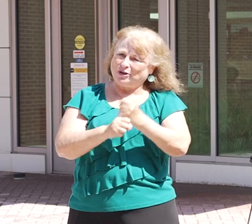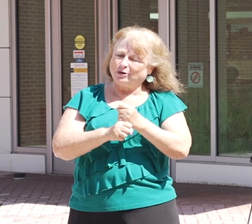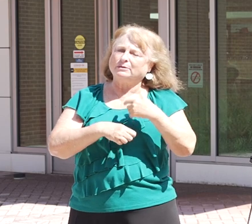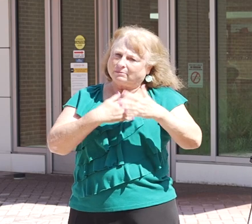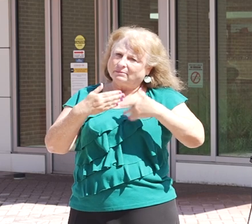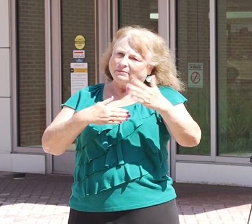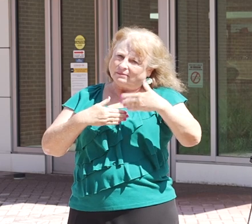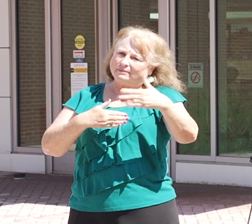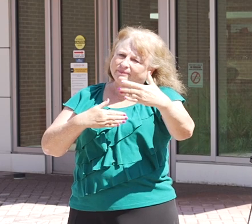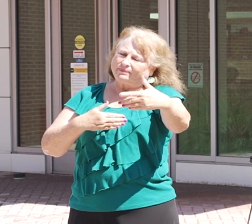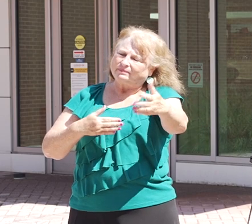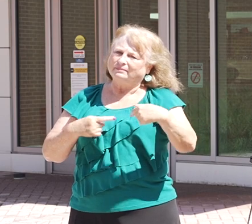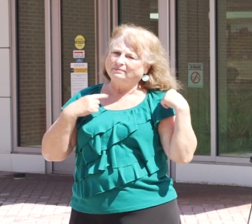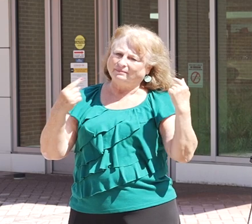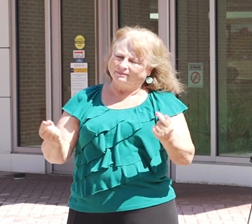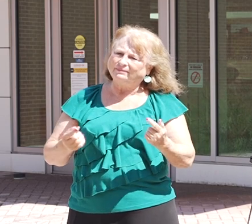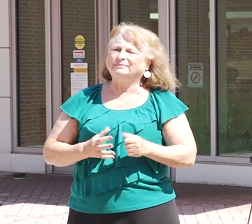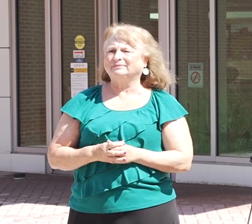in the making.